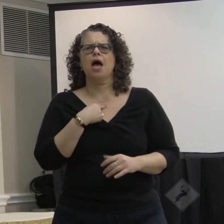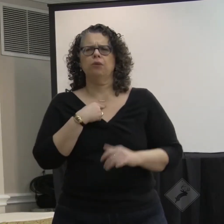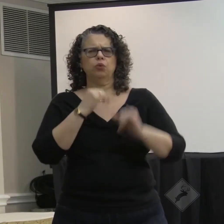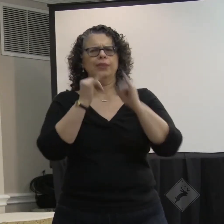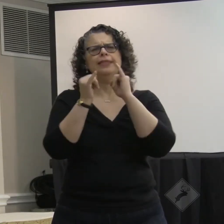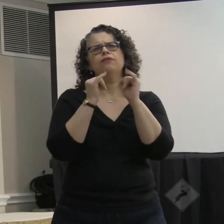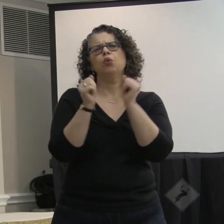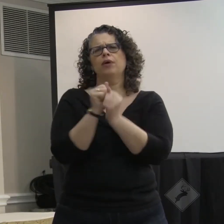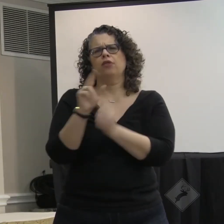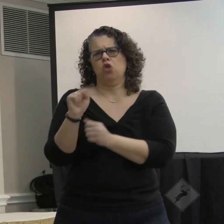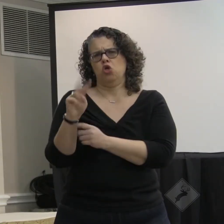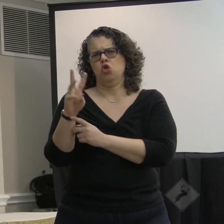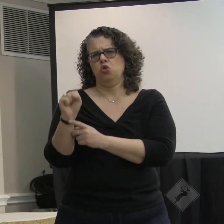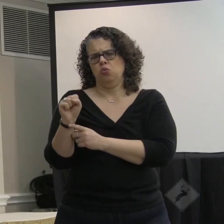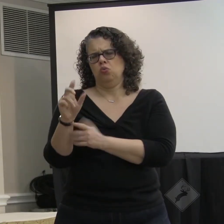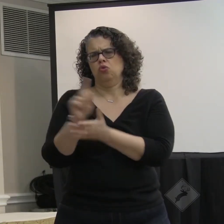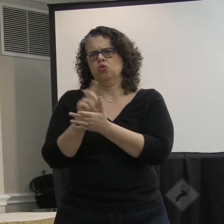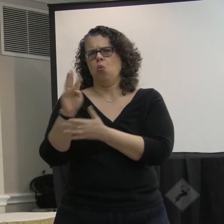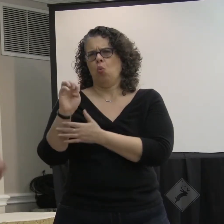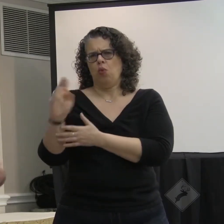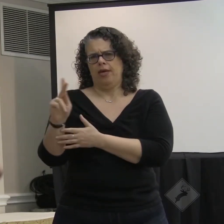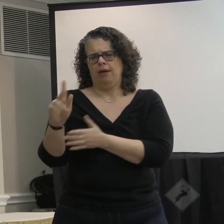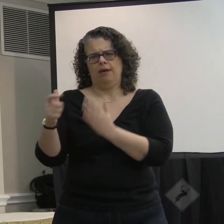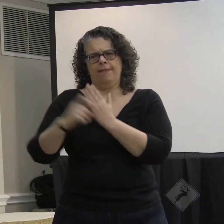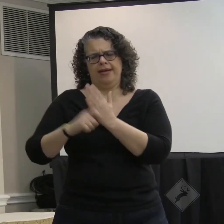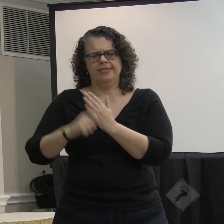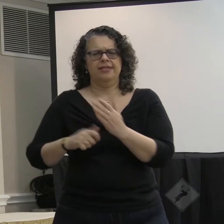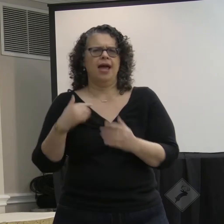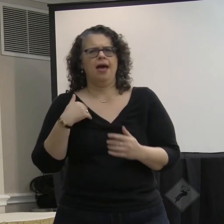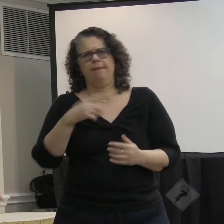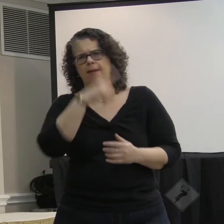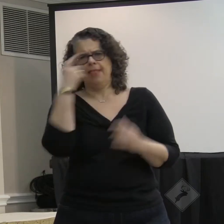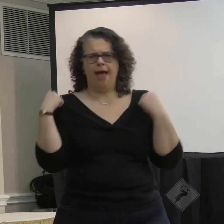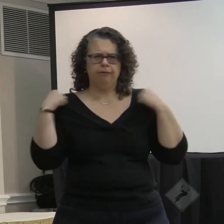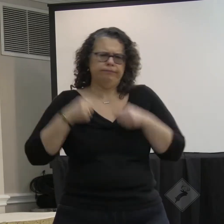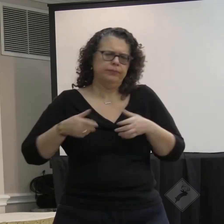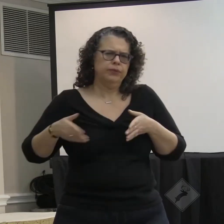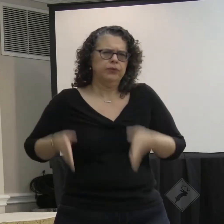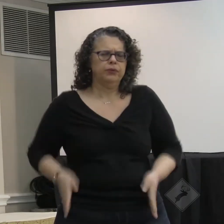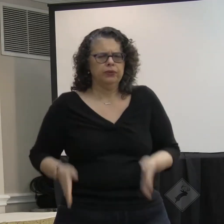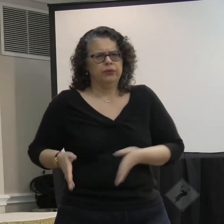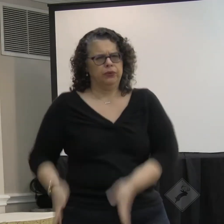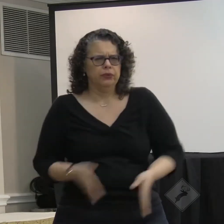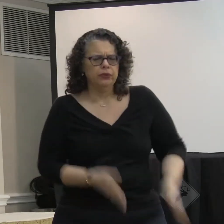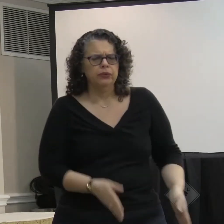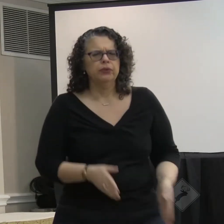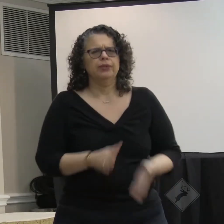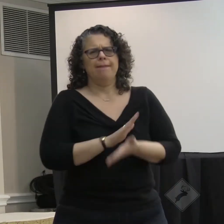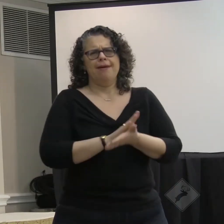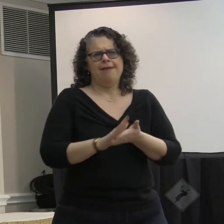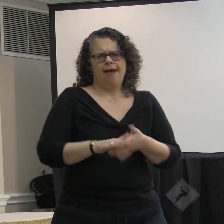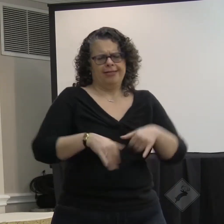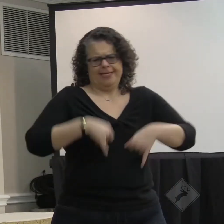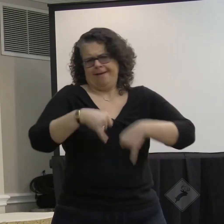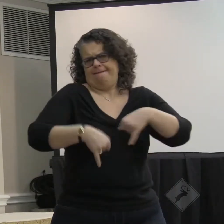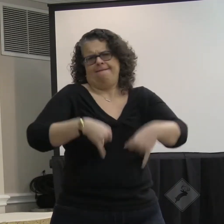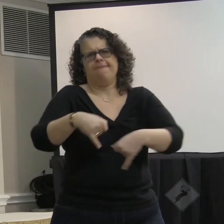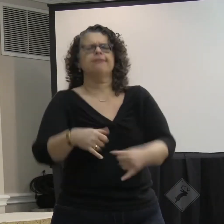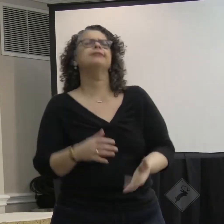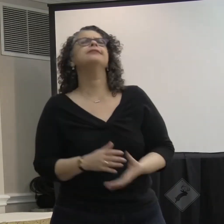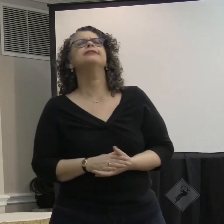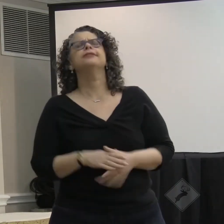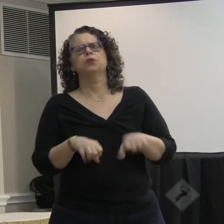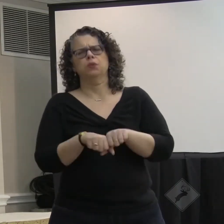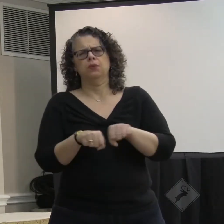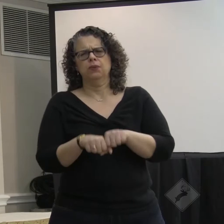Newsweek magazine, and I came in my black suit and pants and my nice, beautiful high heel shoes,